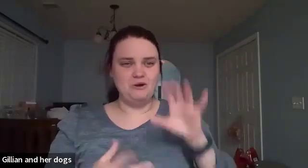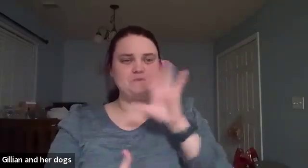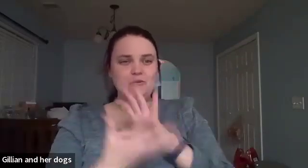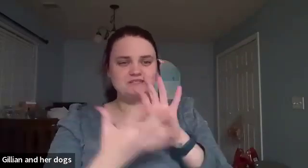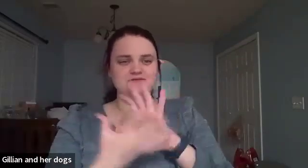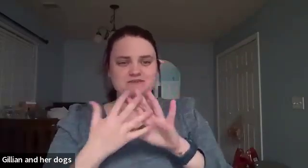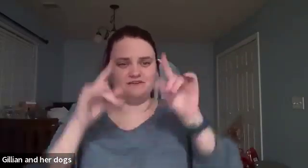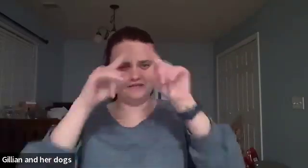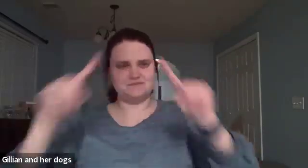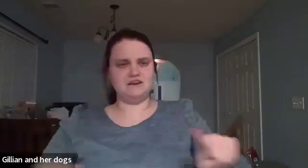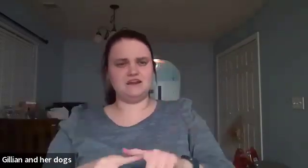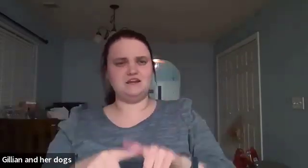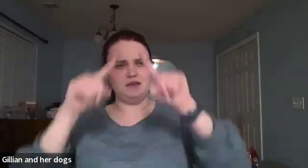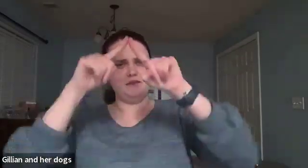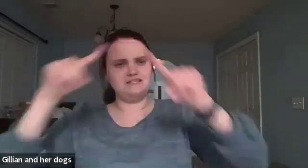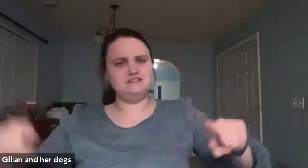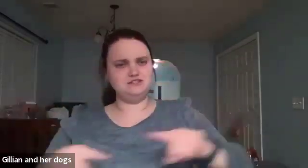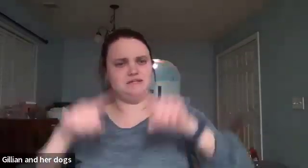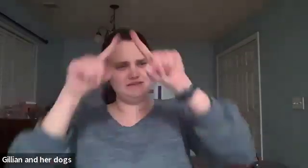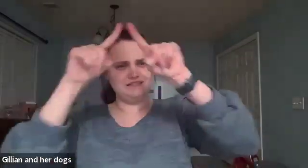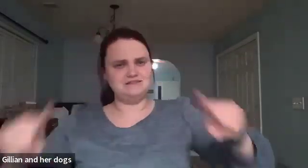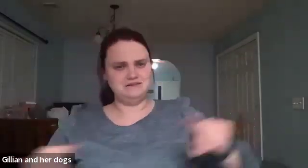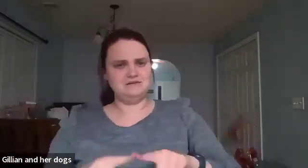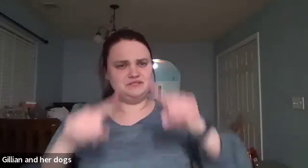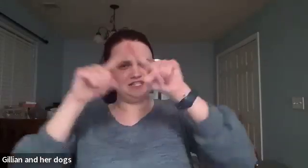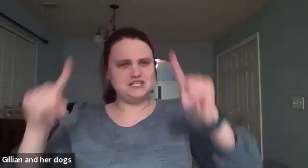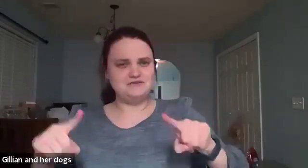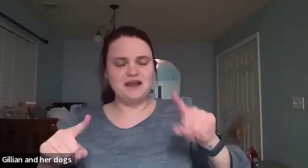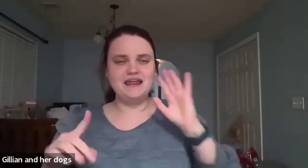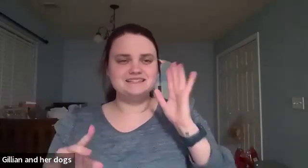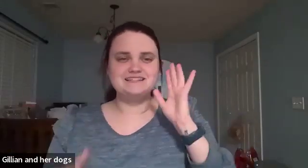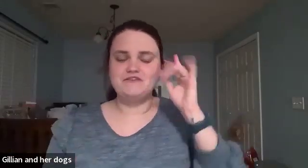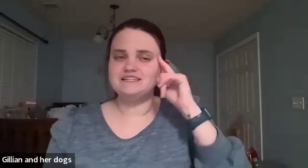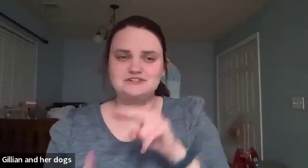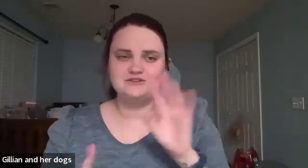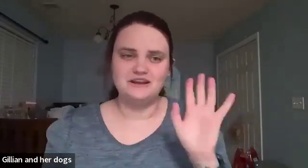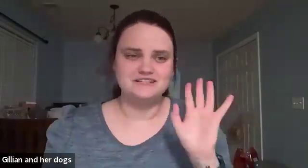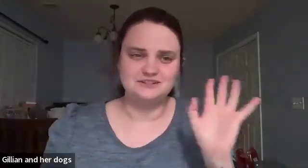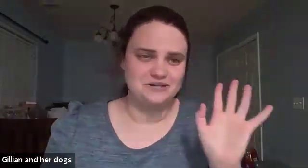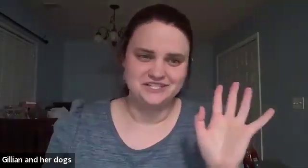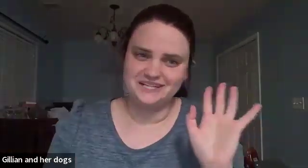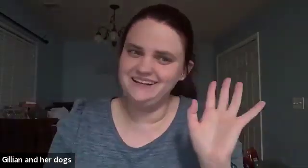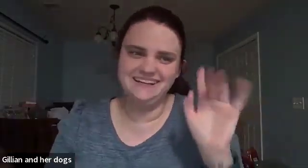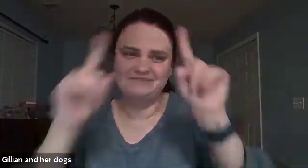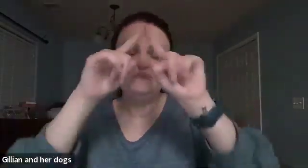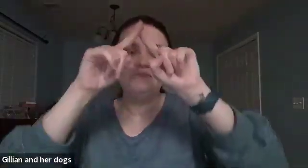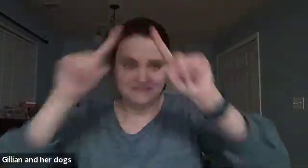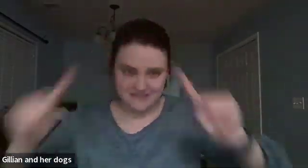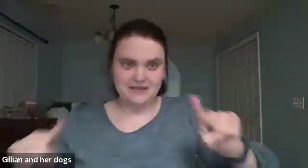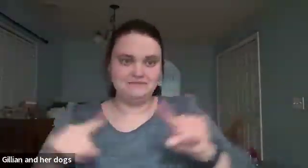more I'm almost confusing myself because I'm staring at it going, am I still doing this positioning right? And it's because if I stare too long, I start to question it. But